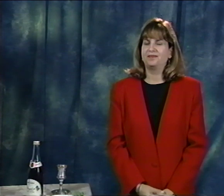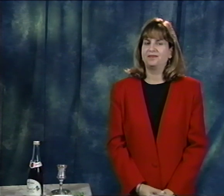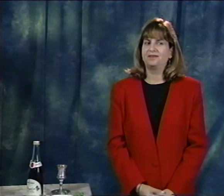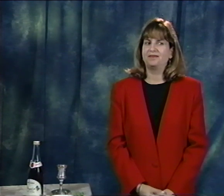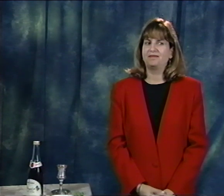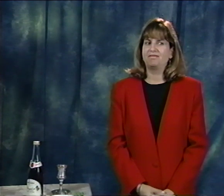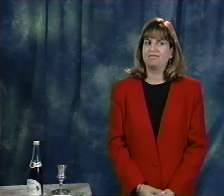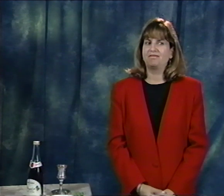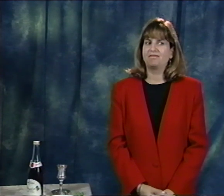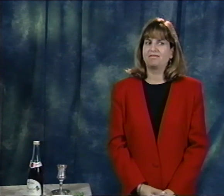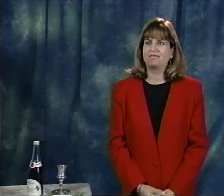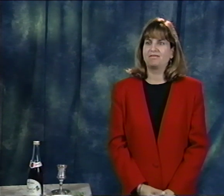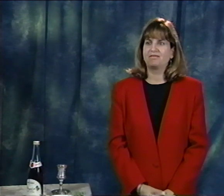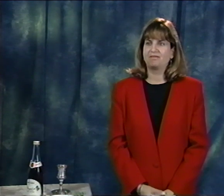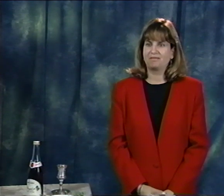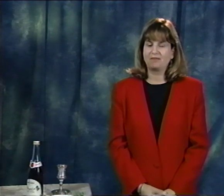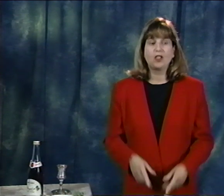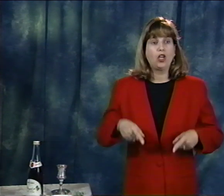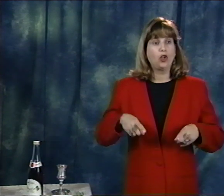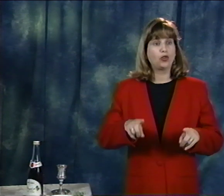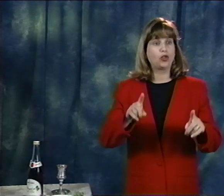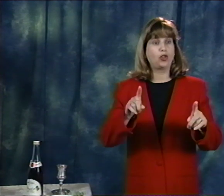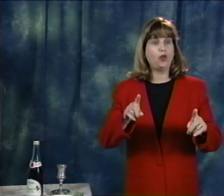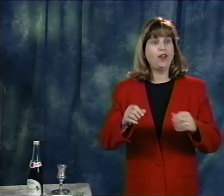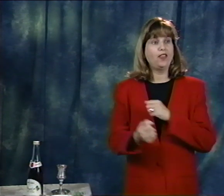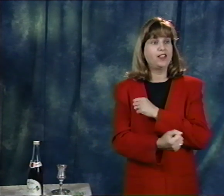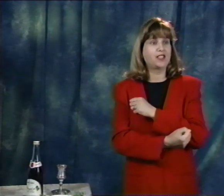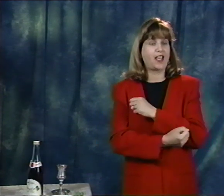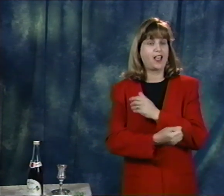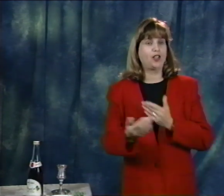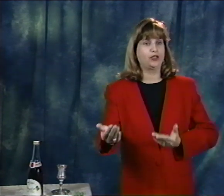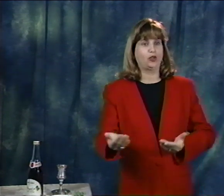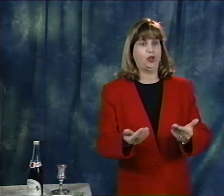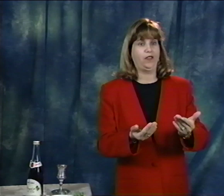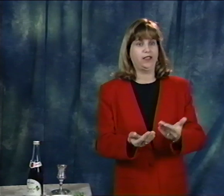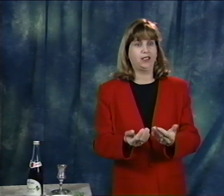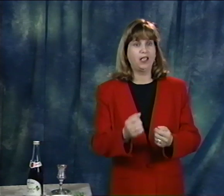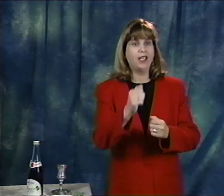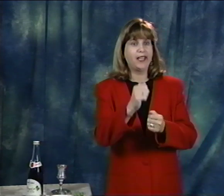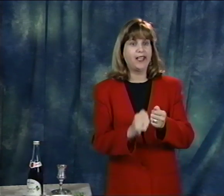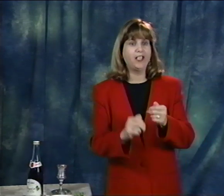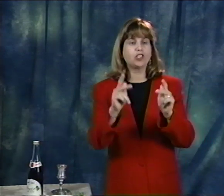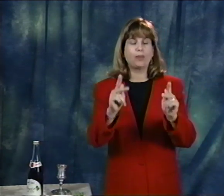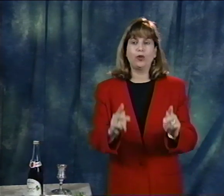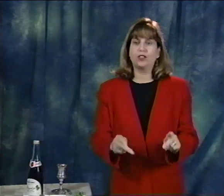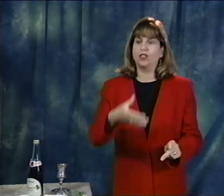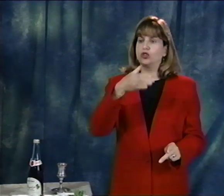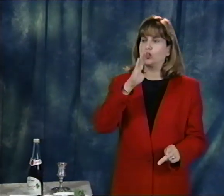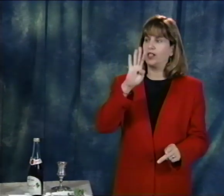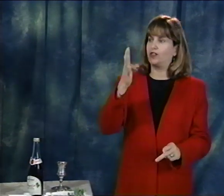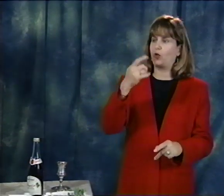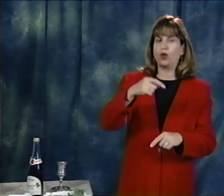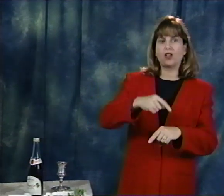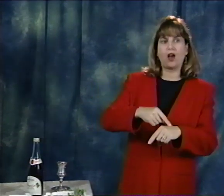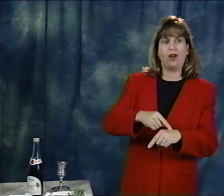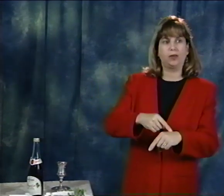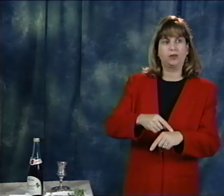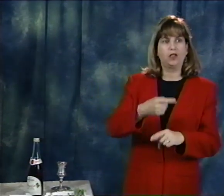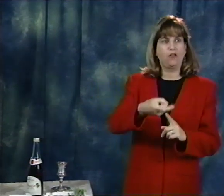During the Seder service, Each person drinks 4 times from